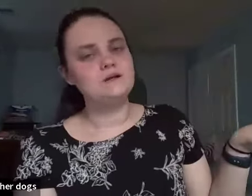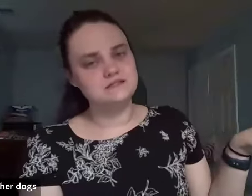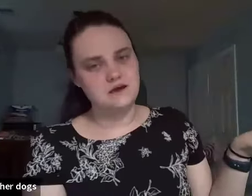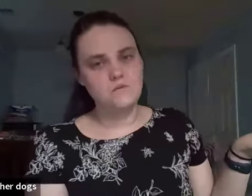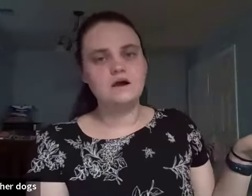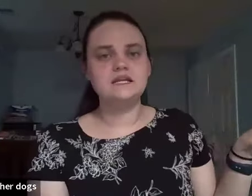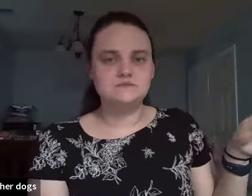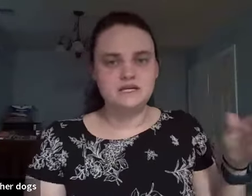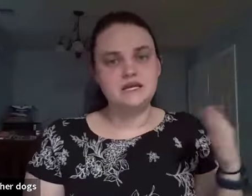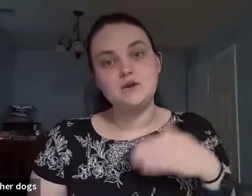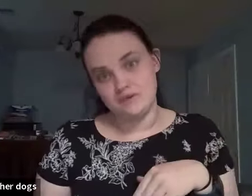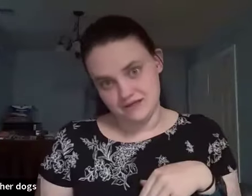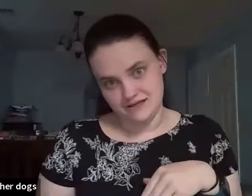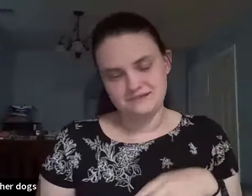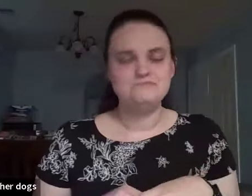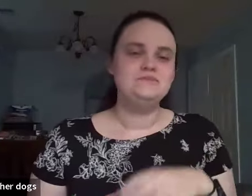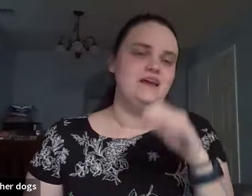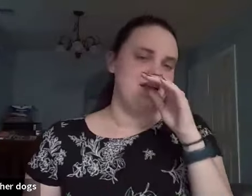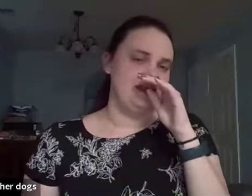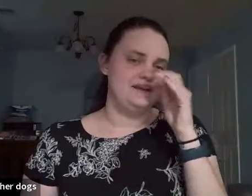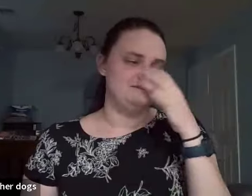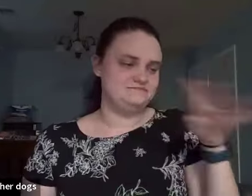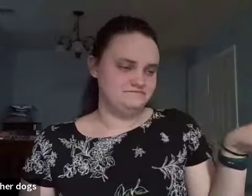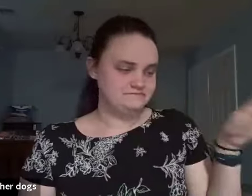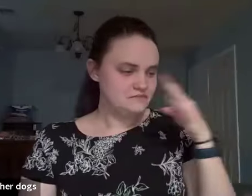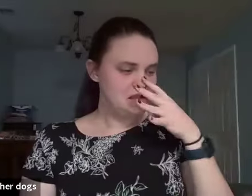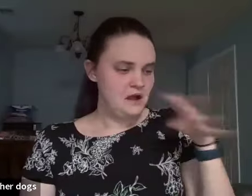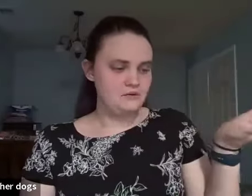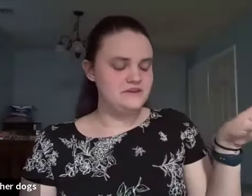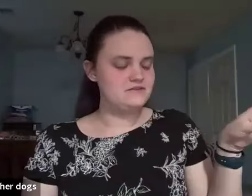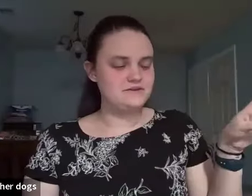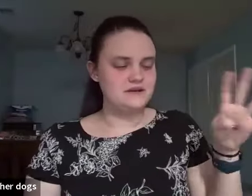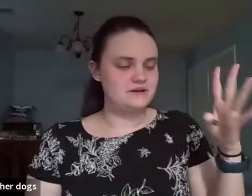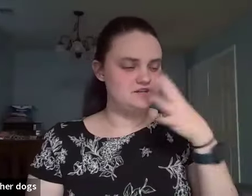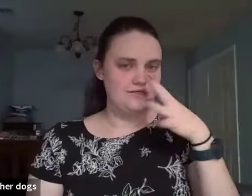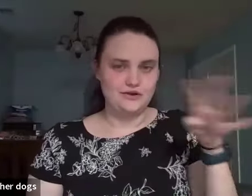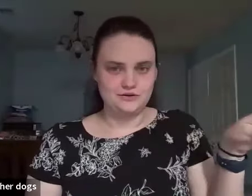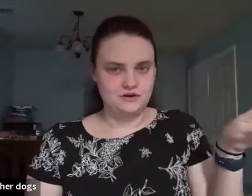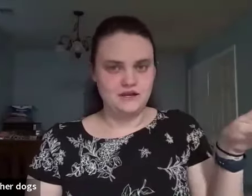when someone is being annoying. And I will never forget when I taught 3rd